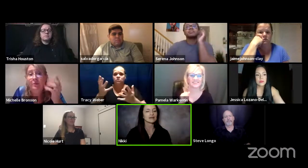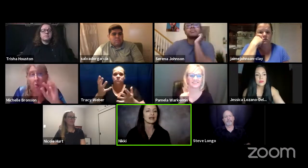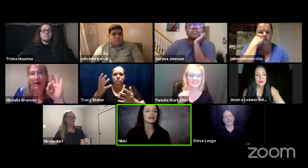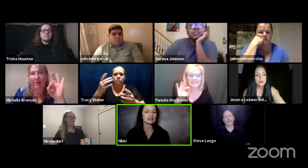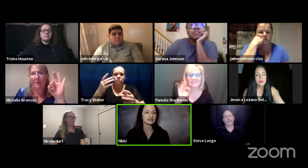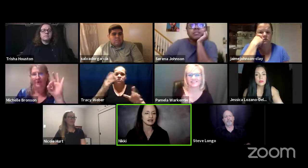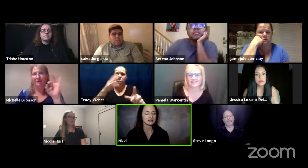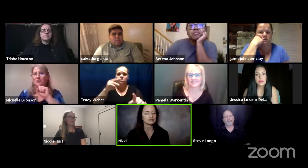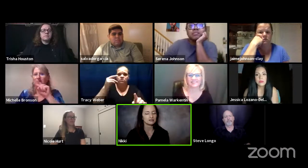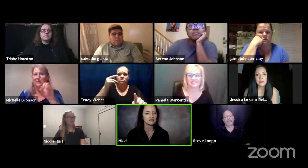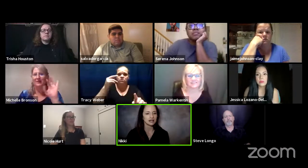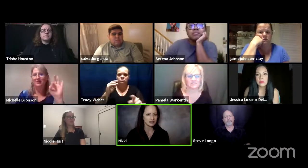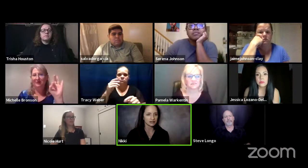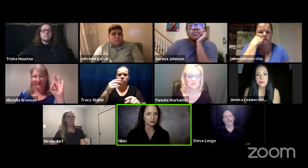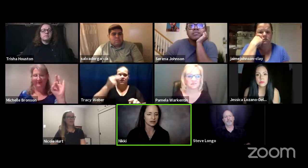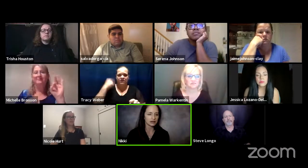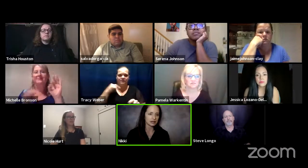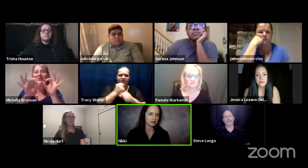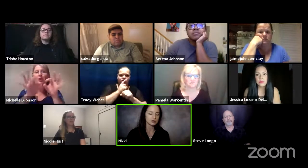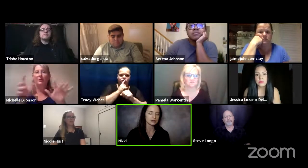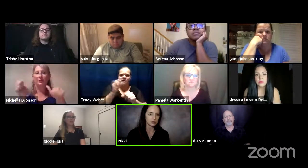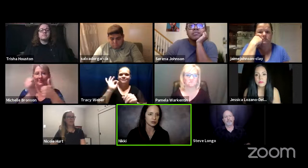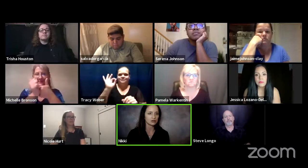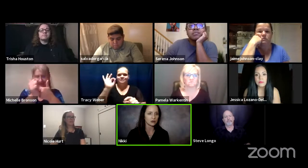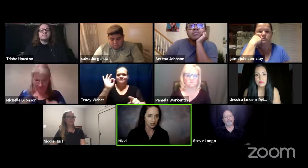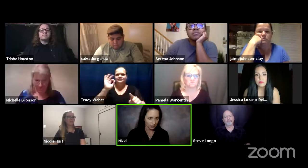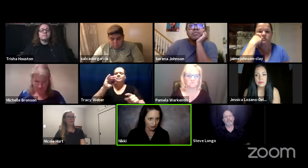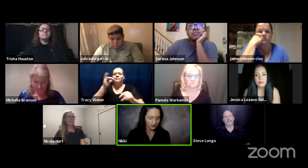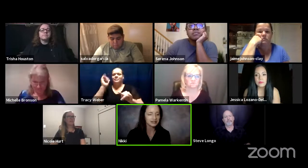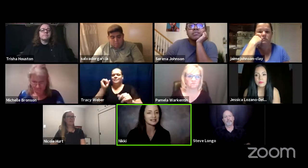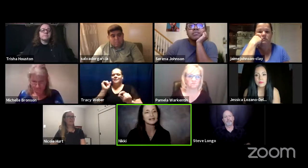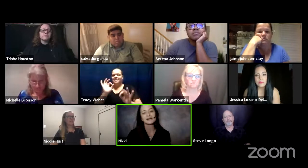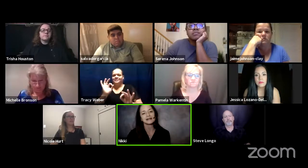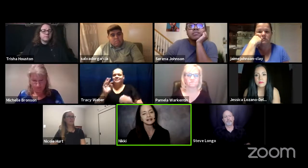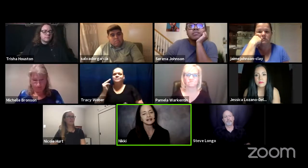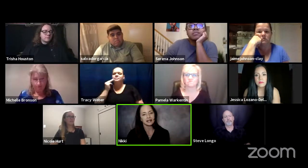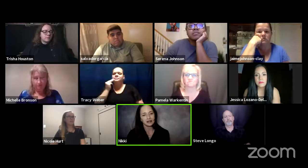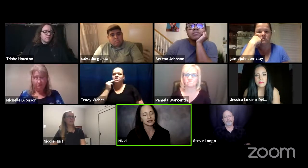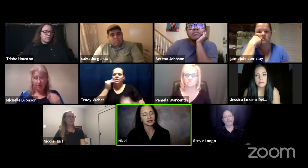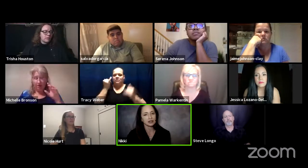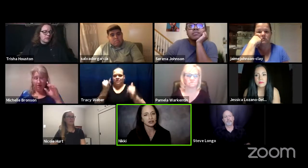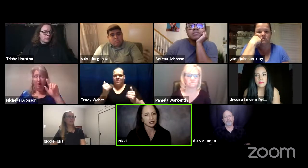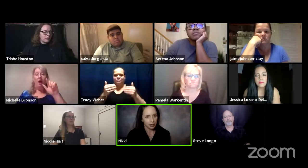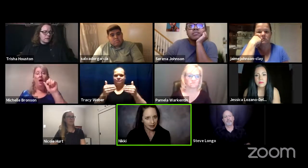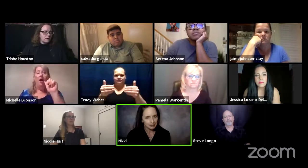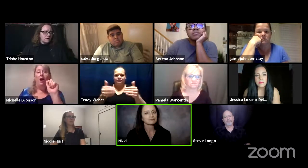And that event with the ASL students will be for a yoga event. Now the interpreters are caught up.